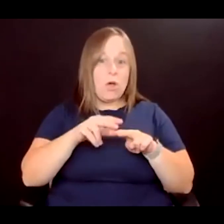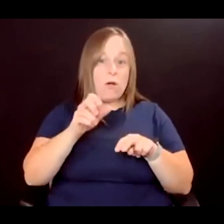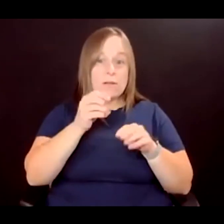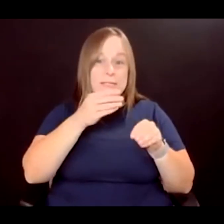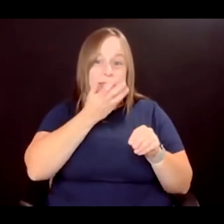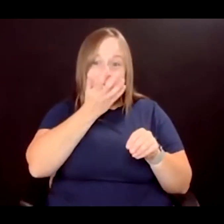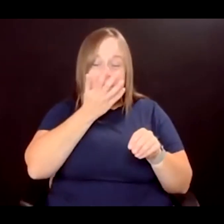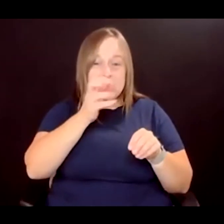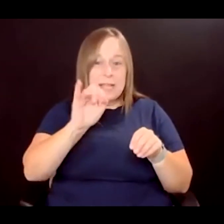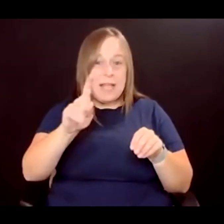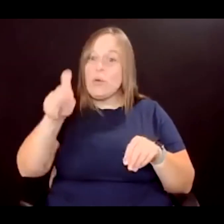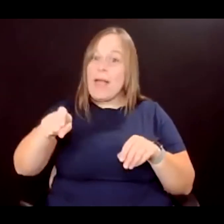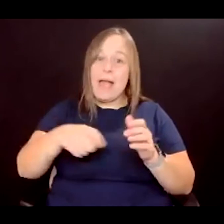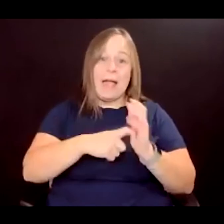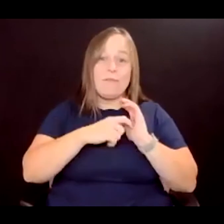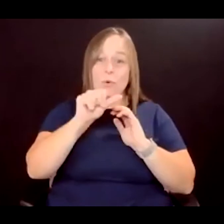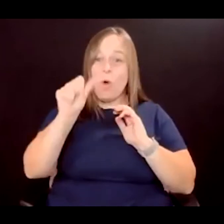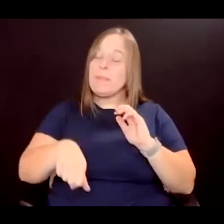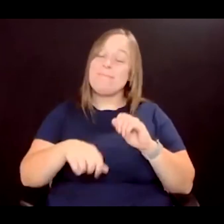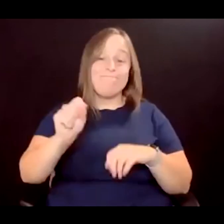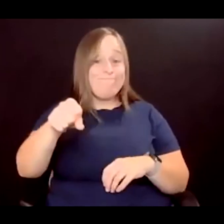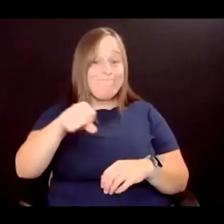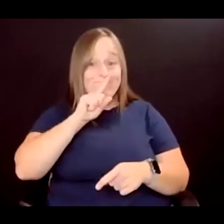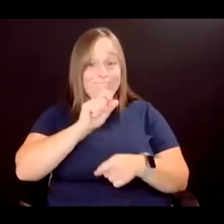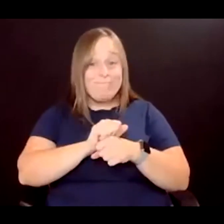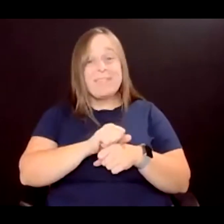the corner in front of a building,